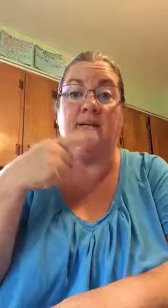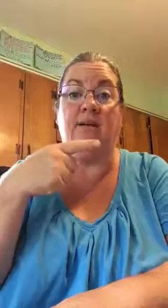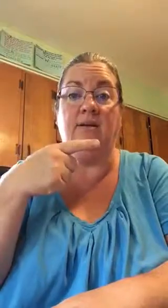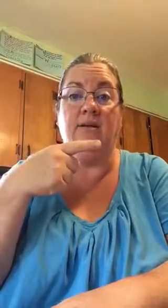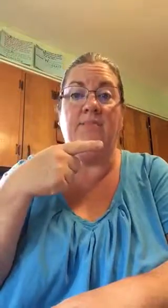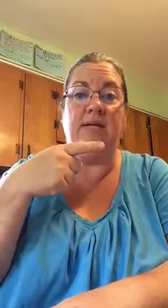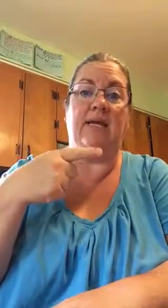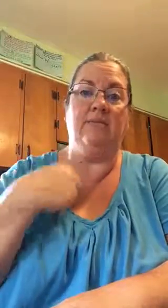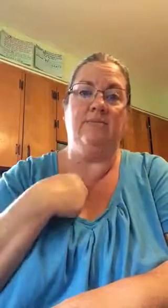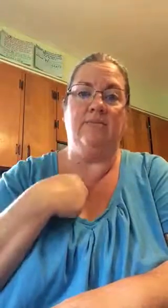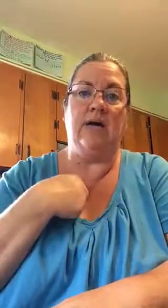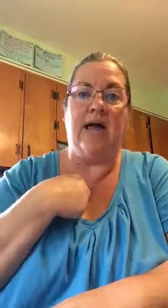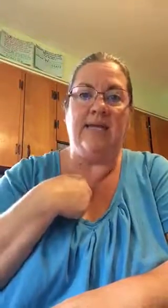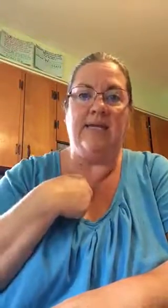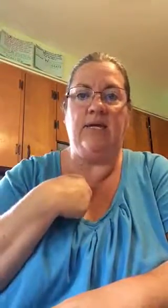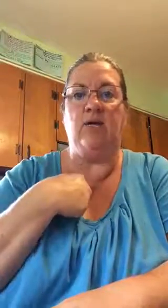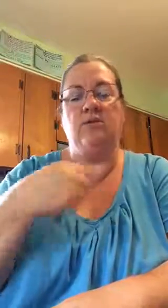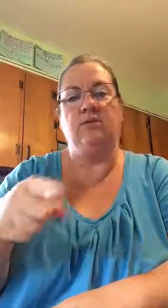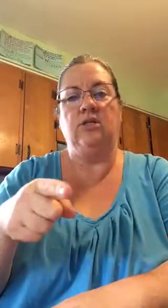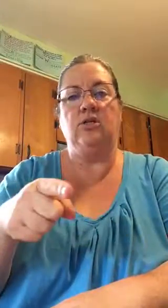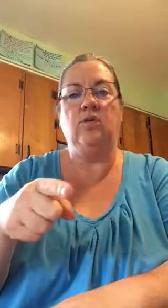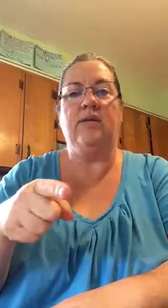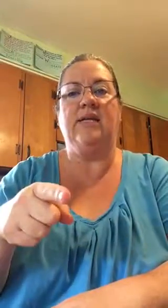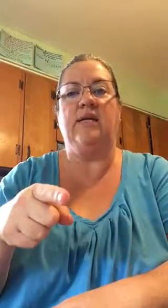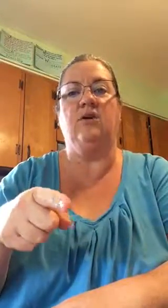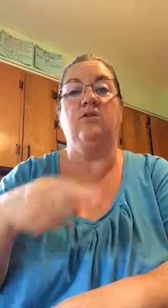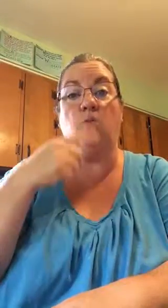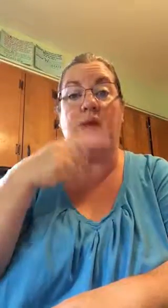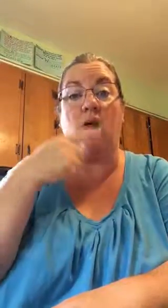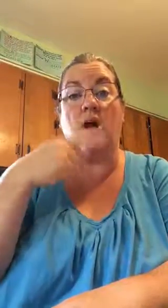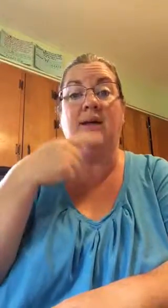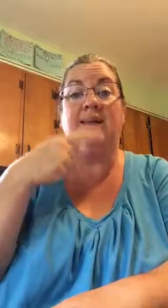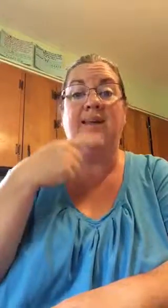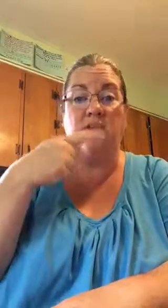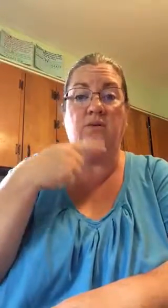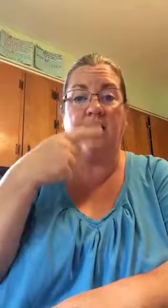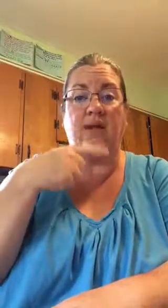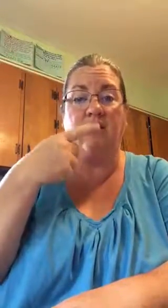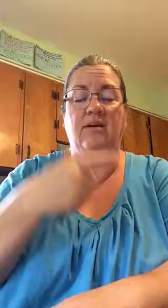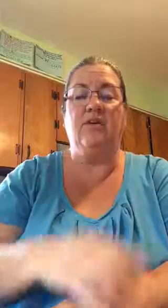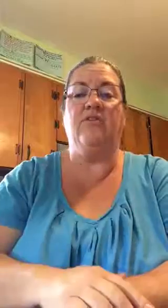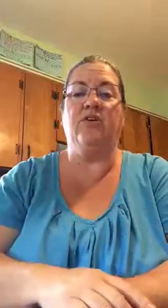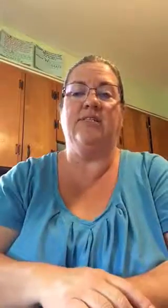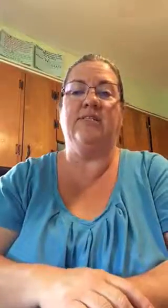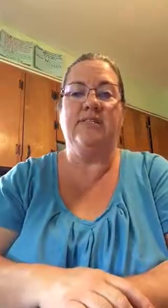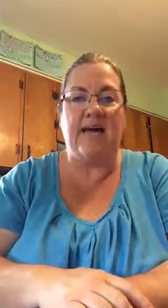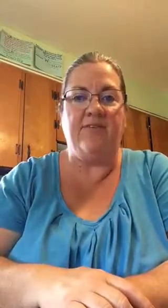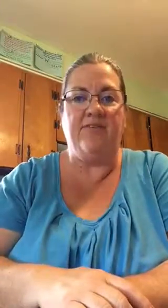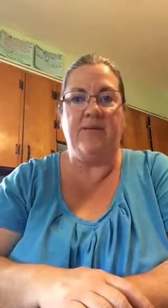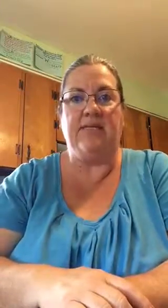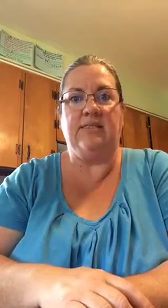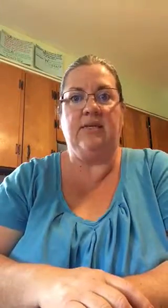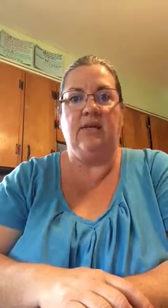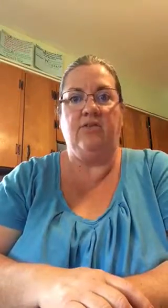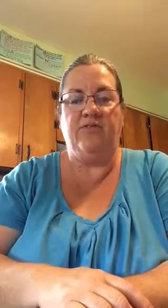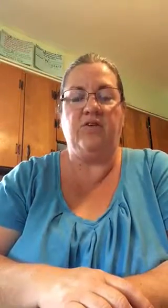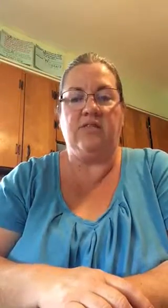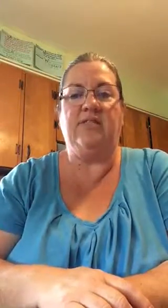person, meaning I can hear, you can hear, so we are hearing. Versus deaf refers to somebody